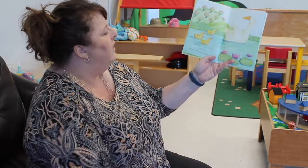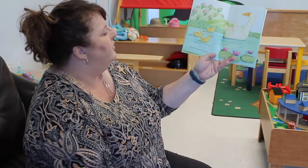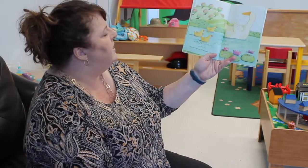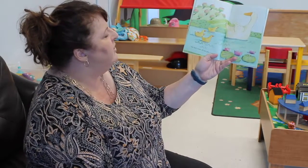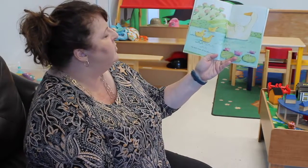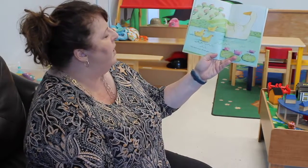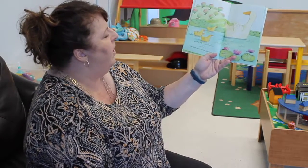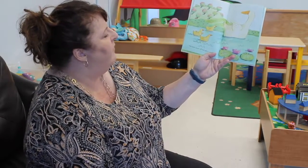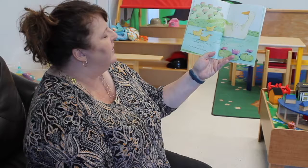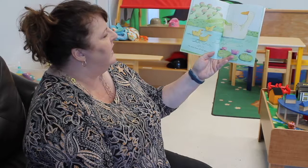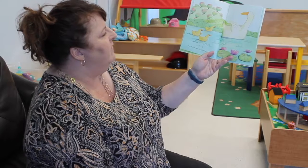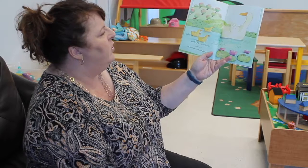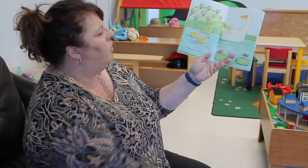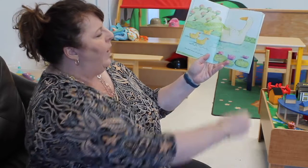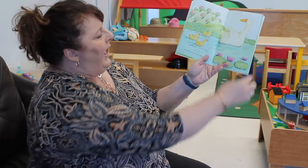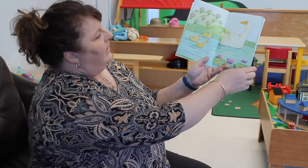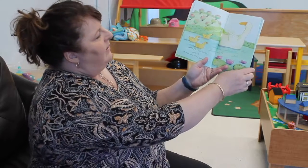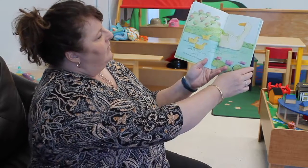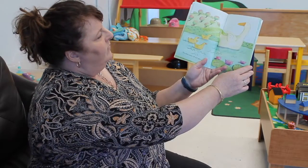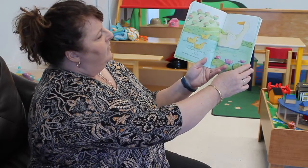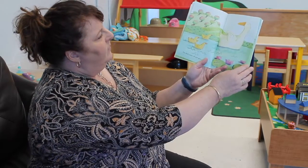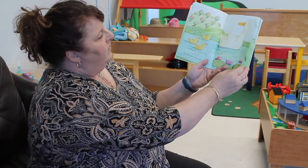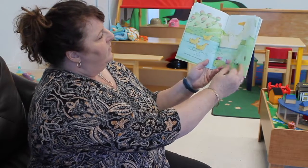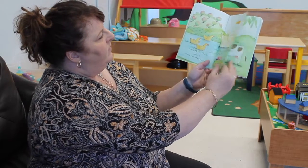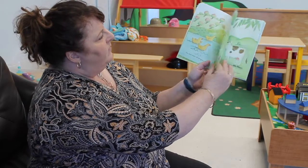The duck swam off and gave a quack.